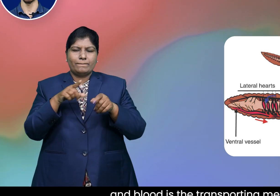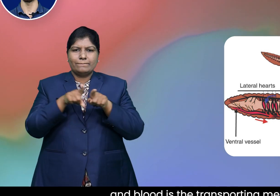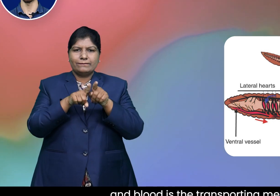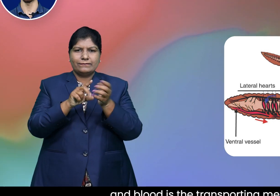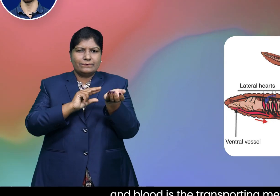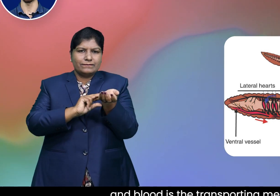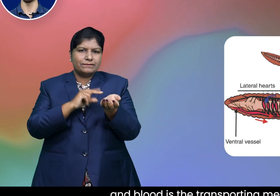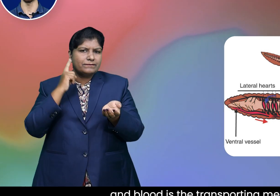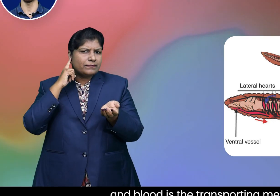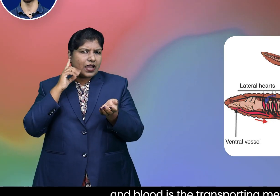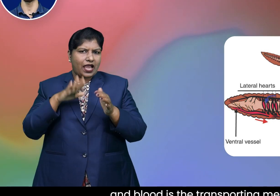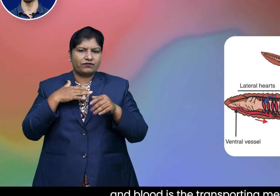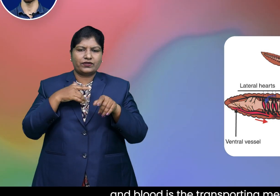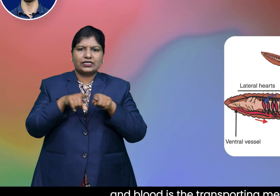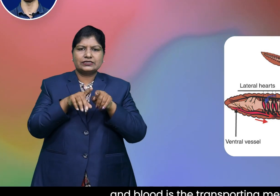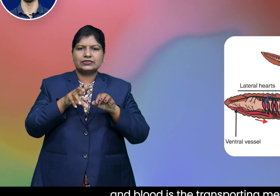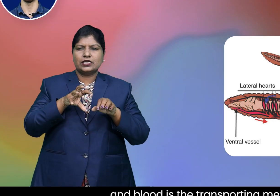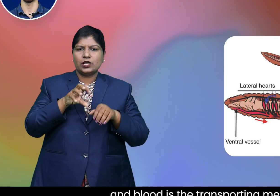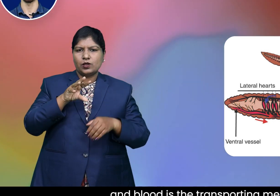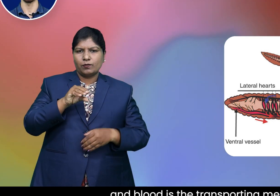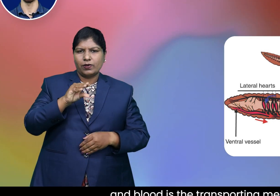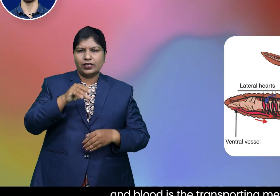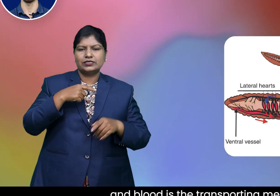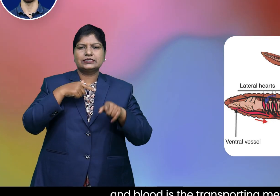fluid and blood in the transporting medium.